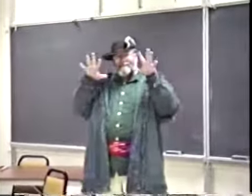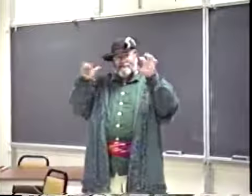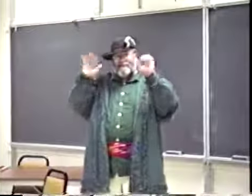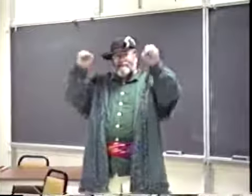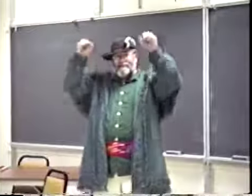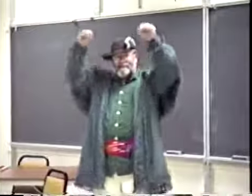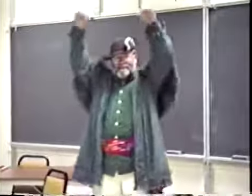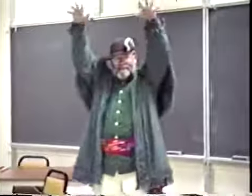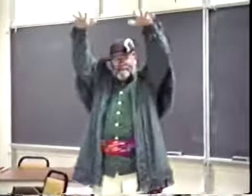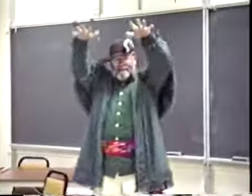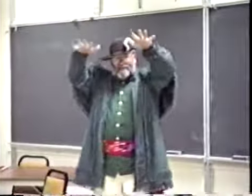Many years ago,